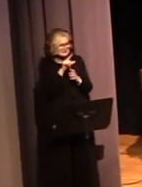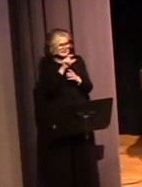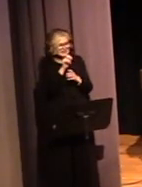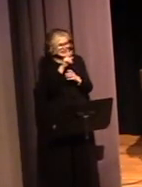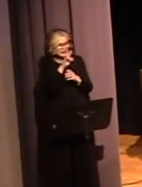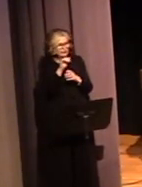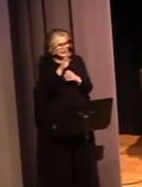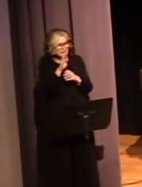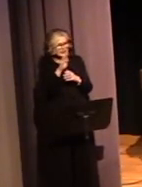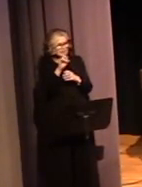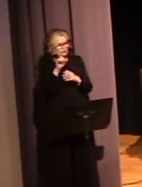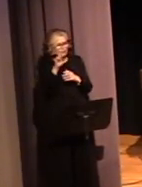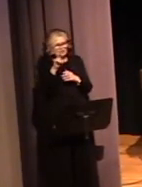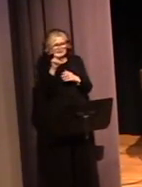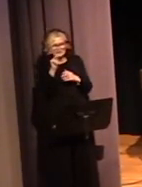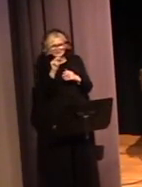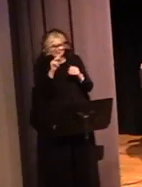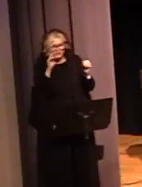LaCarrie B. Dawson.